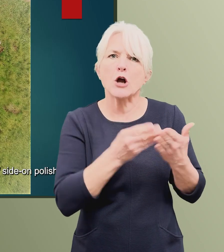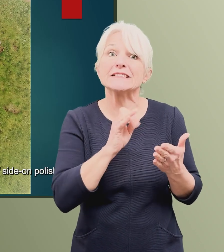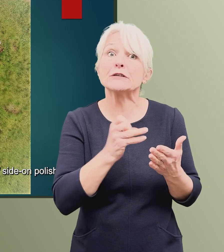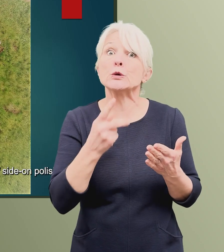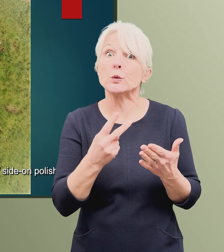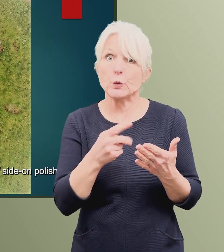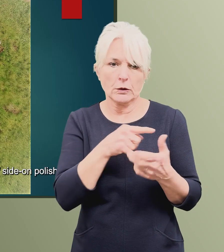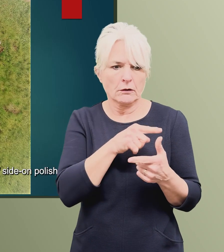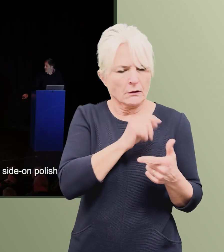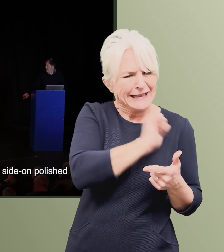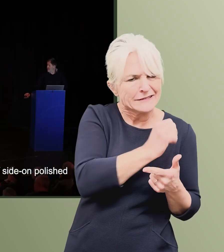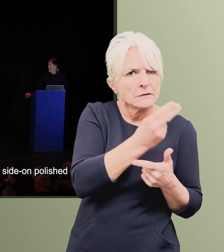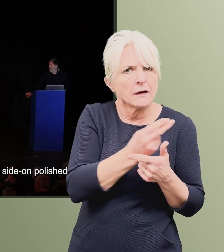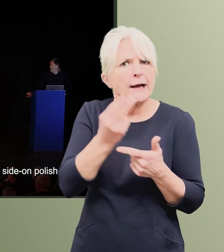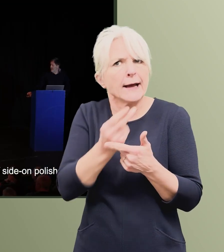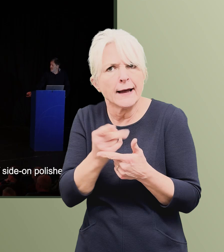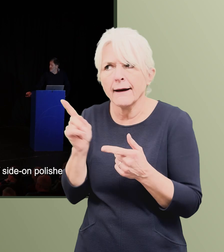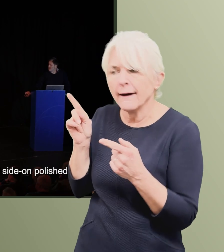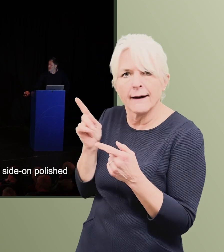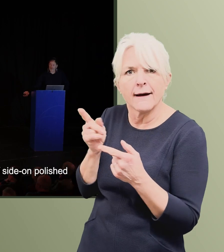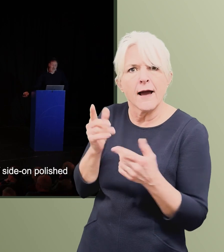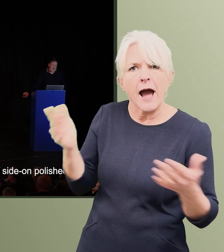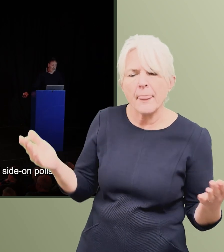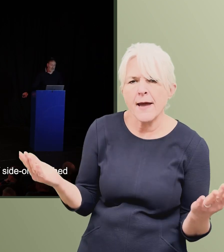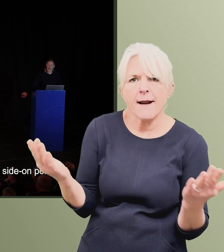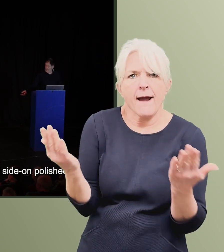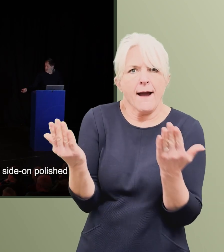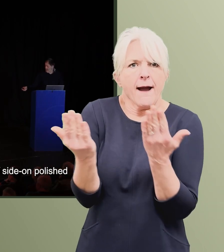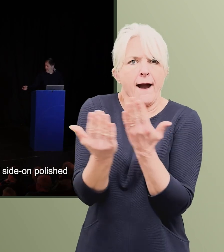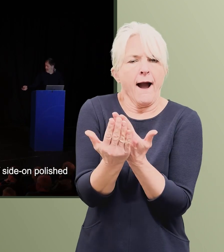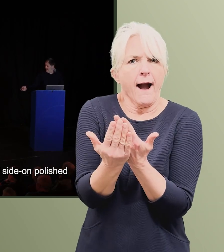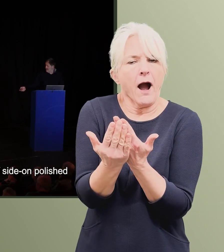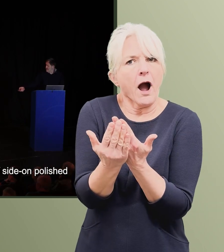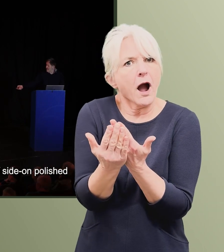in 1972. And there's just a sort of side-on